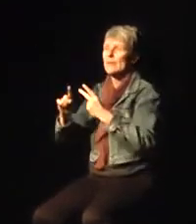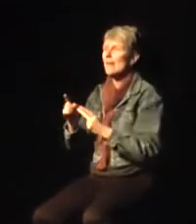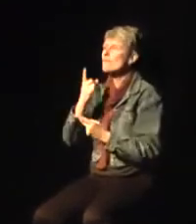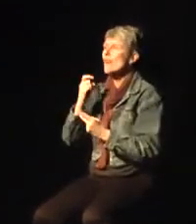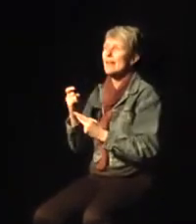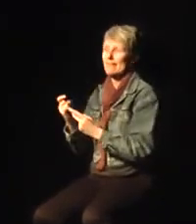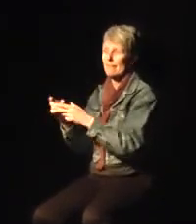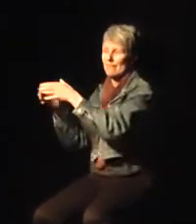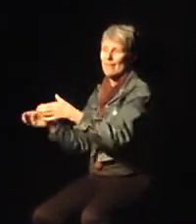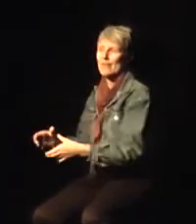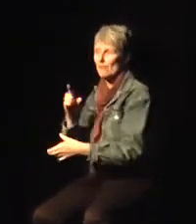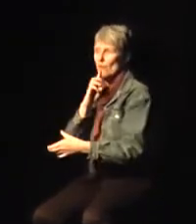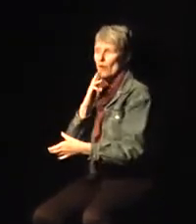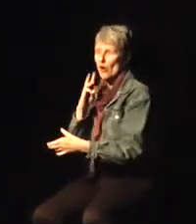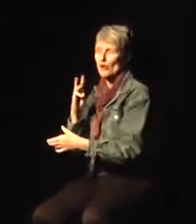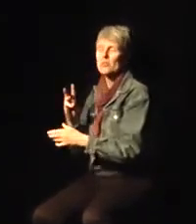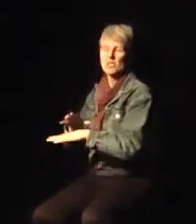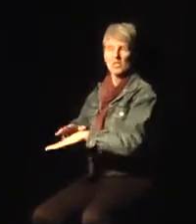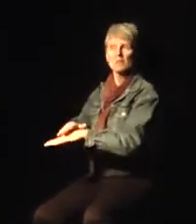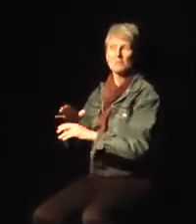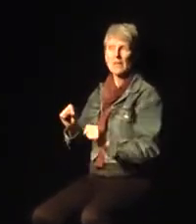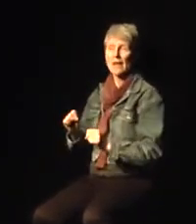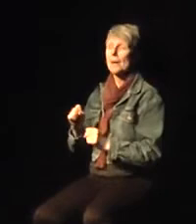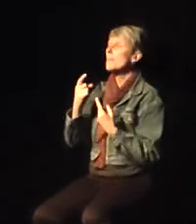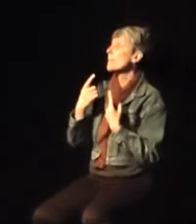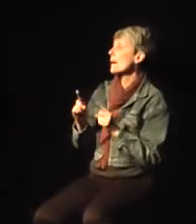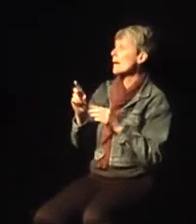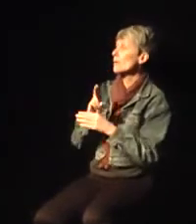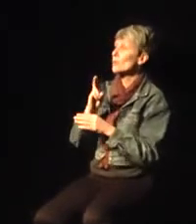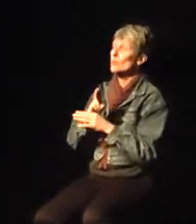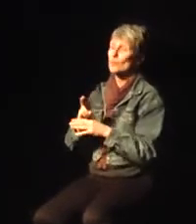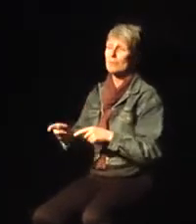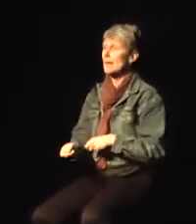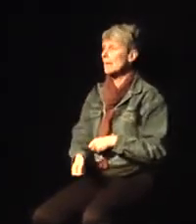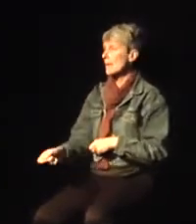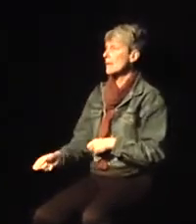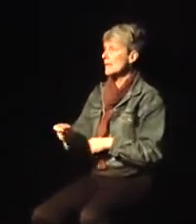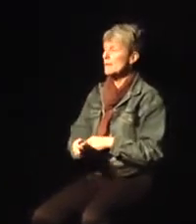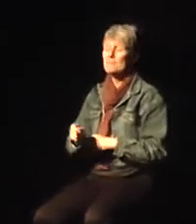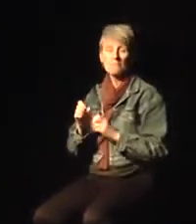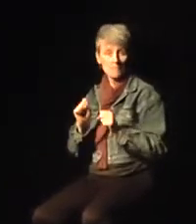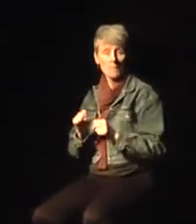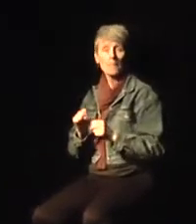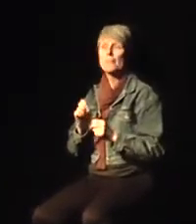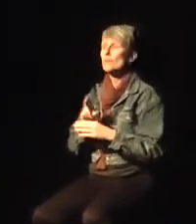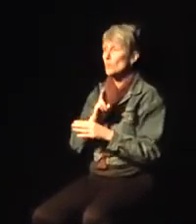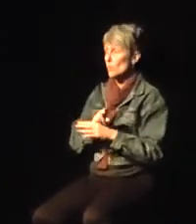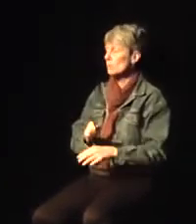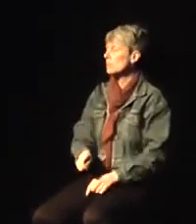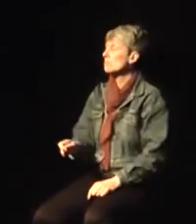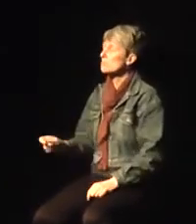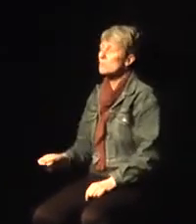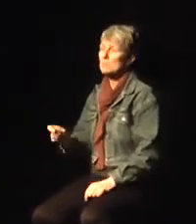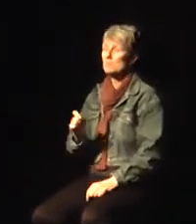When I finally use my cane, it is no small event for me to confront having to use the cane so